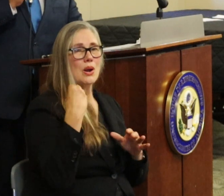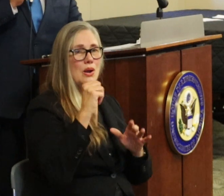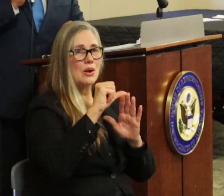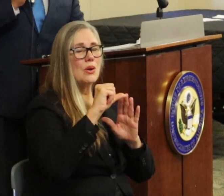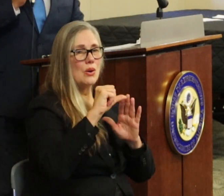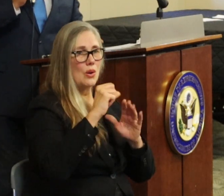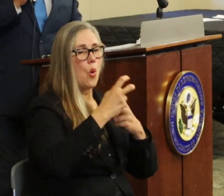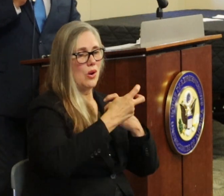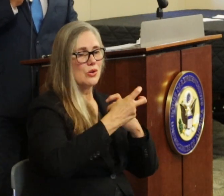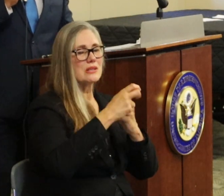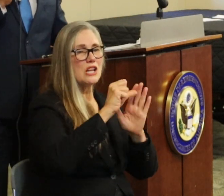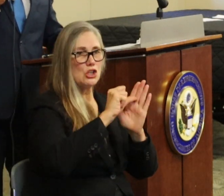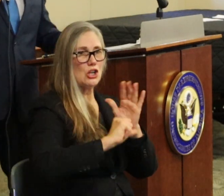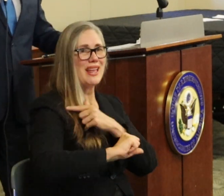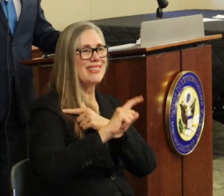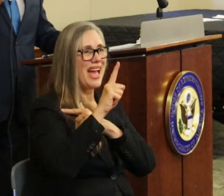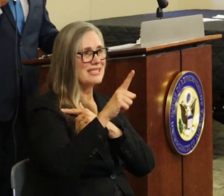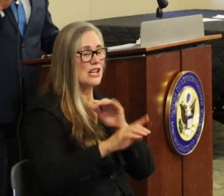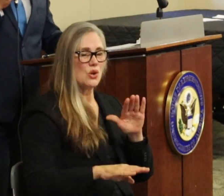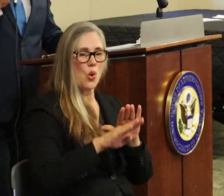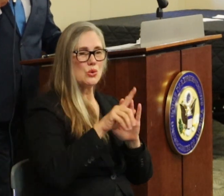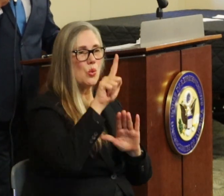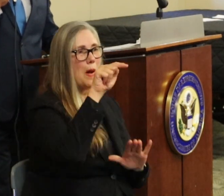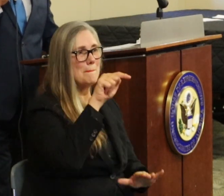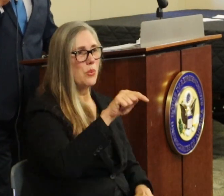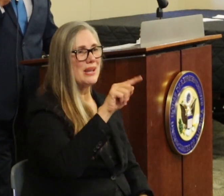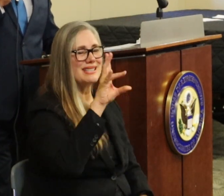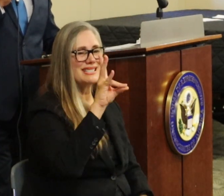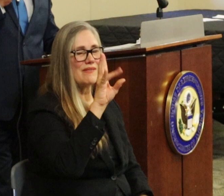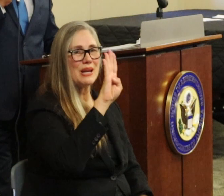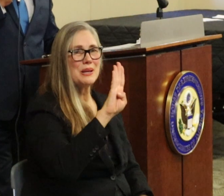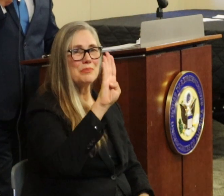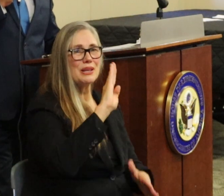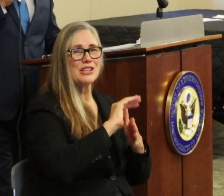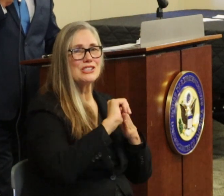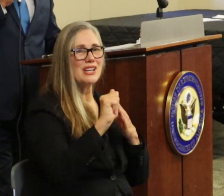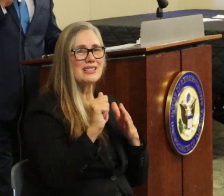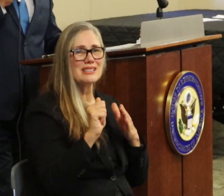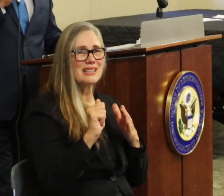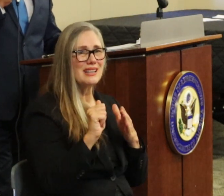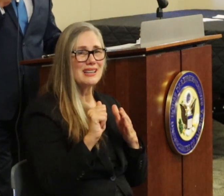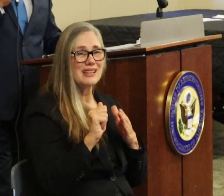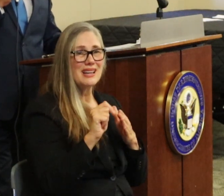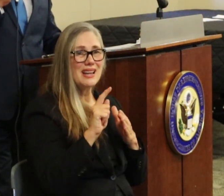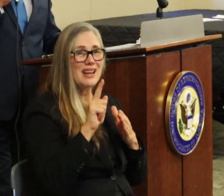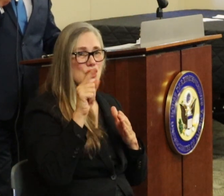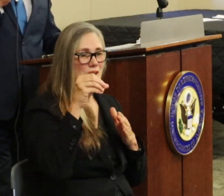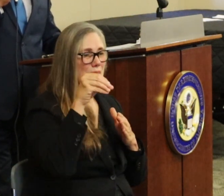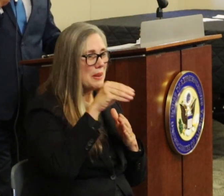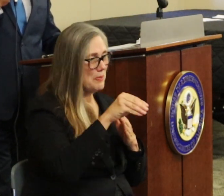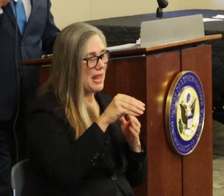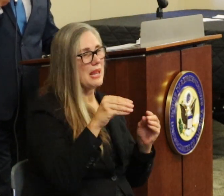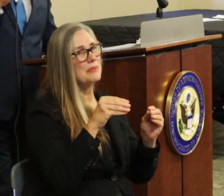taking you to the billion level, and $1.7 billion, it's not nothing, but if they really should be paying more